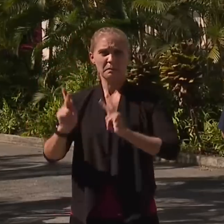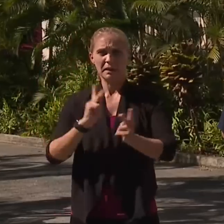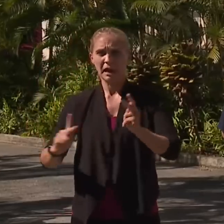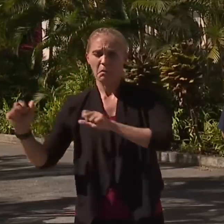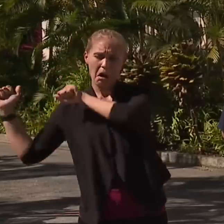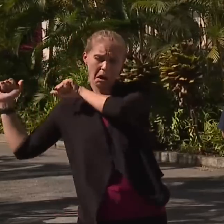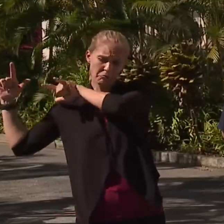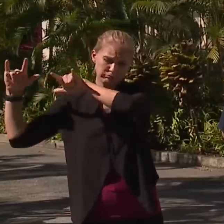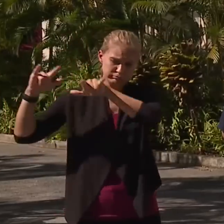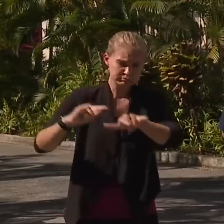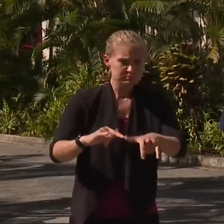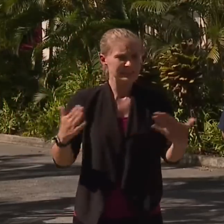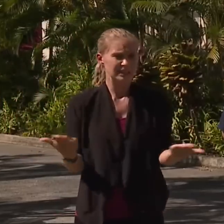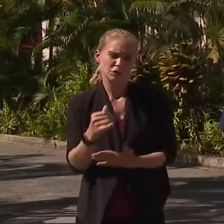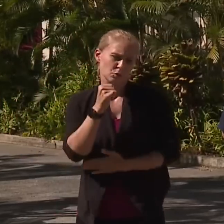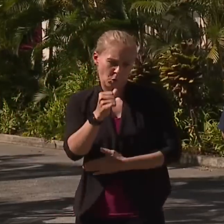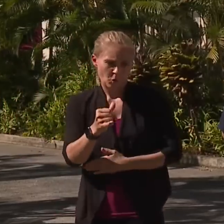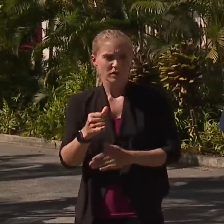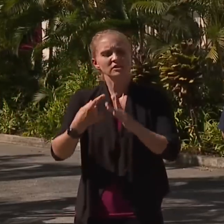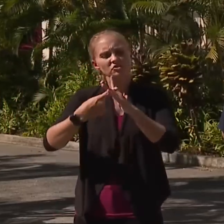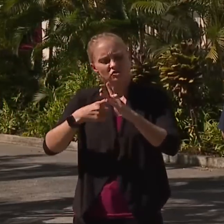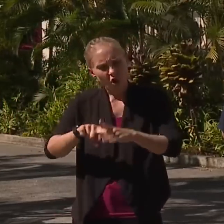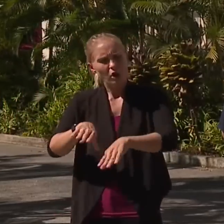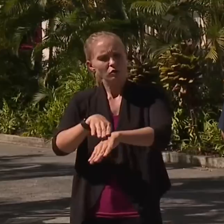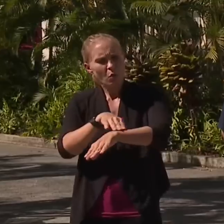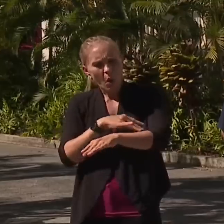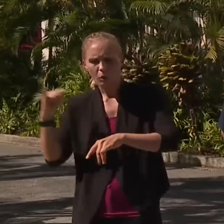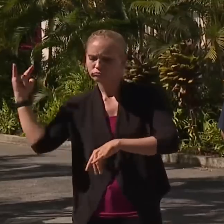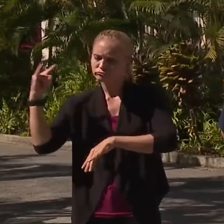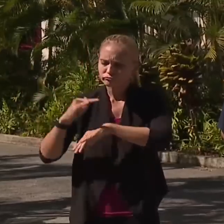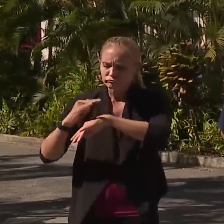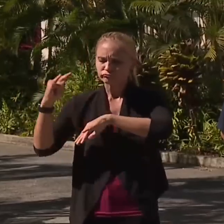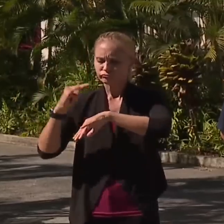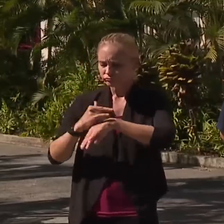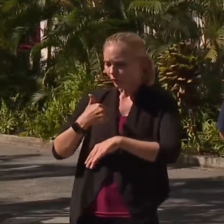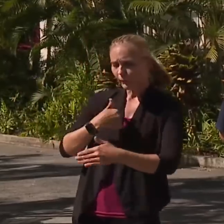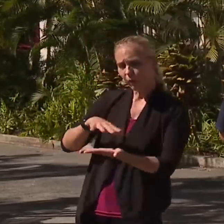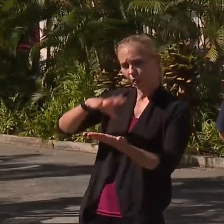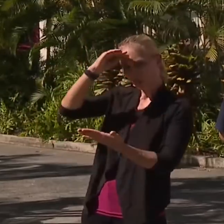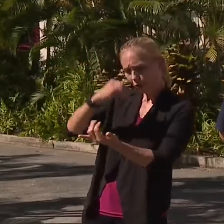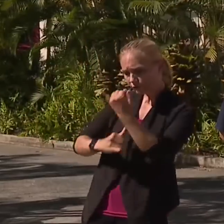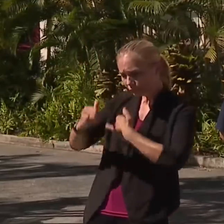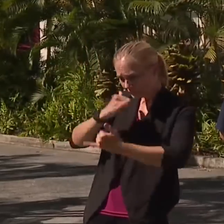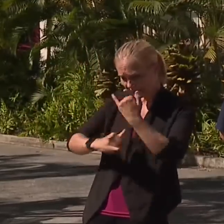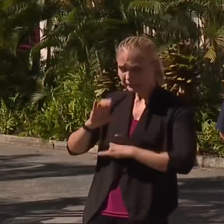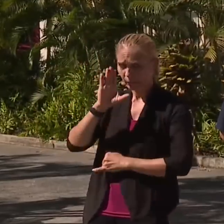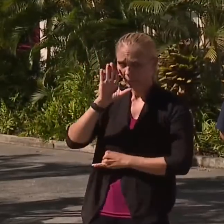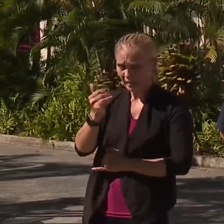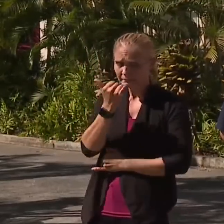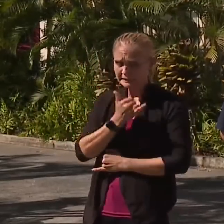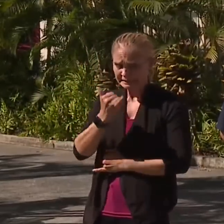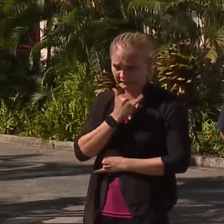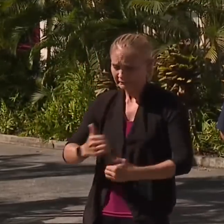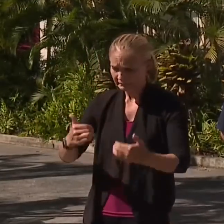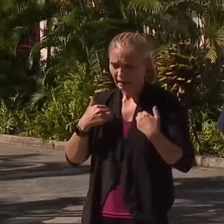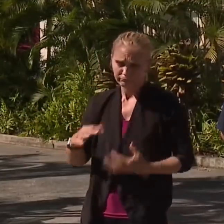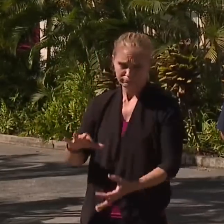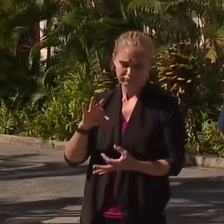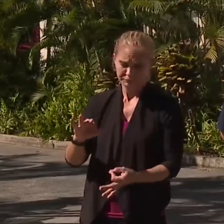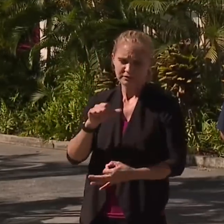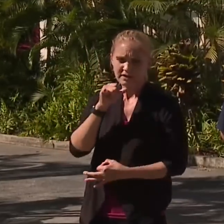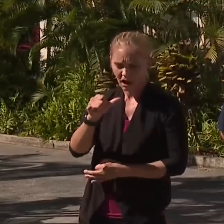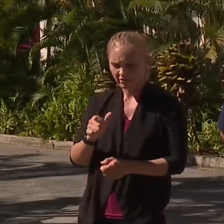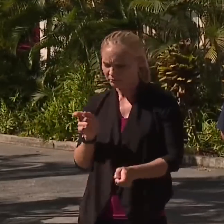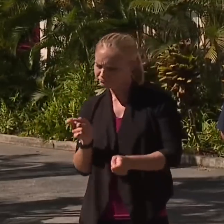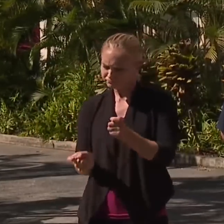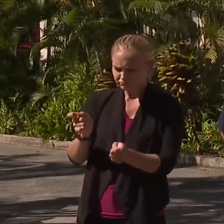starting it'll start slow. We'll learn from our mistakes. Like anything, there will be mistakes. No one is perfect. And then we adjust and